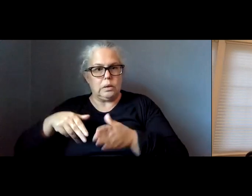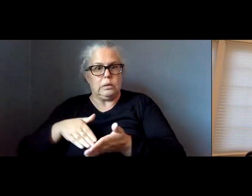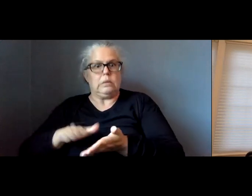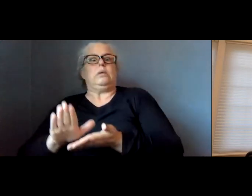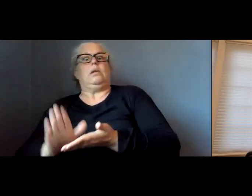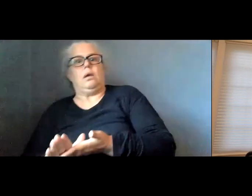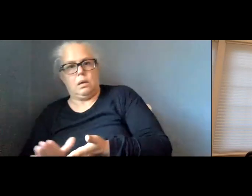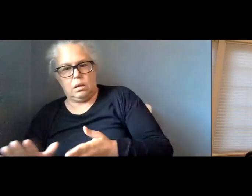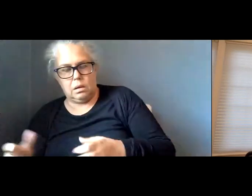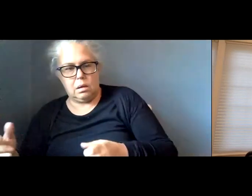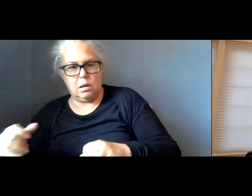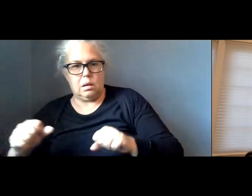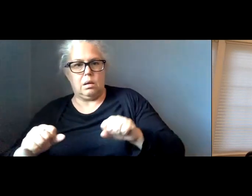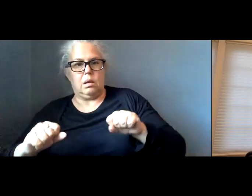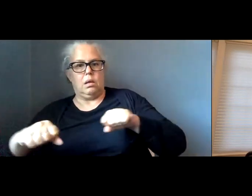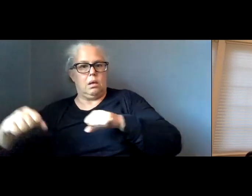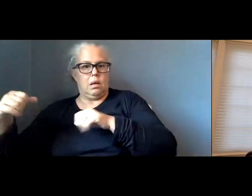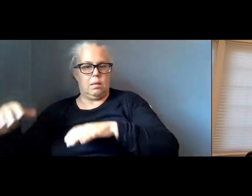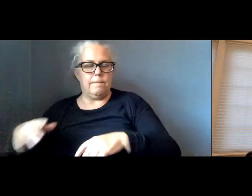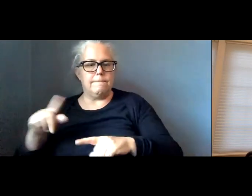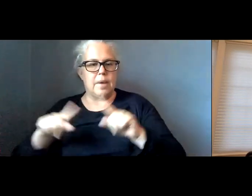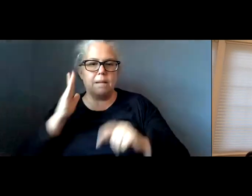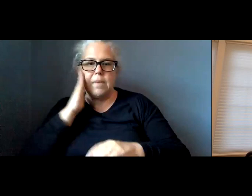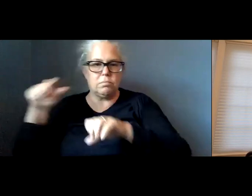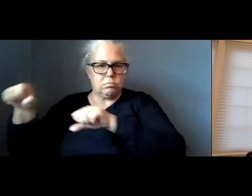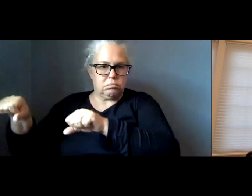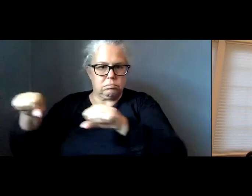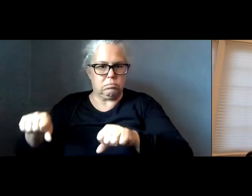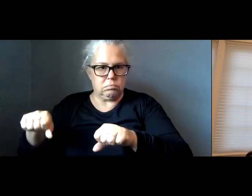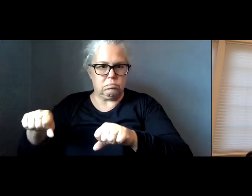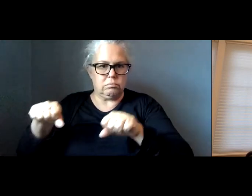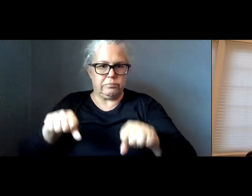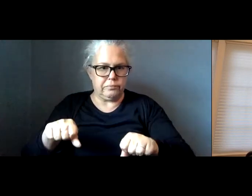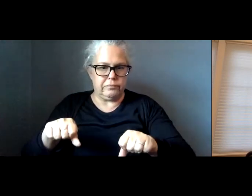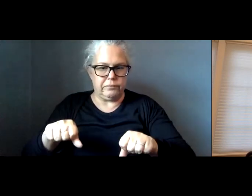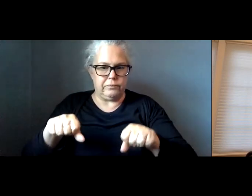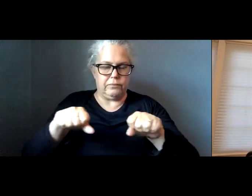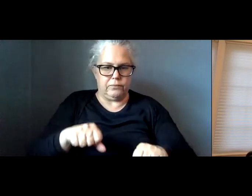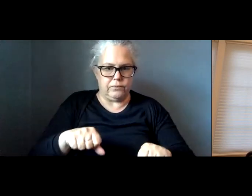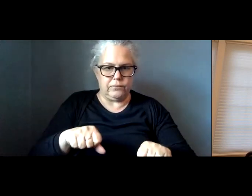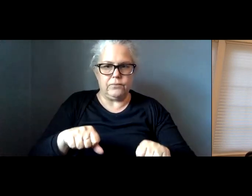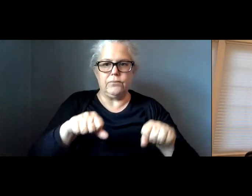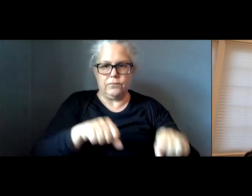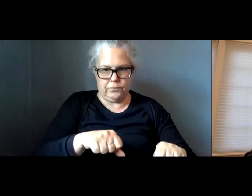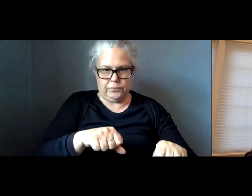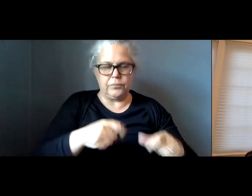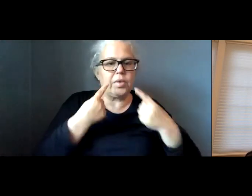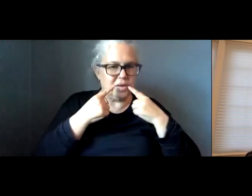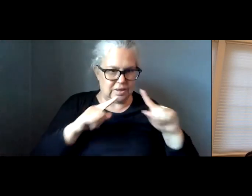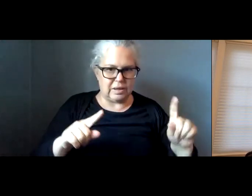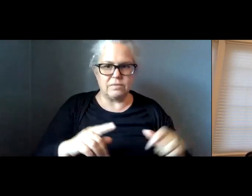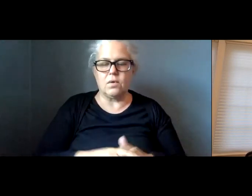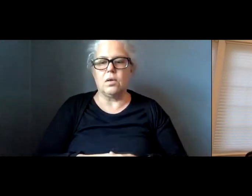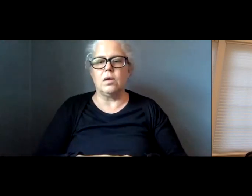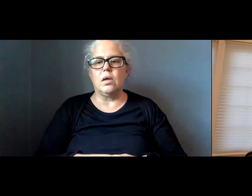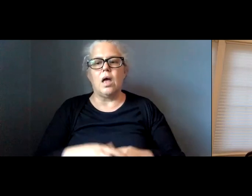of the stretcher, and then scramble back up again, and eventually got her down. I don't want to go too